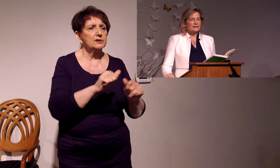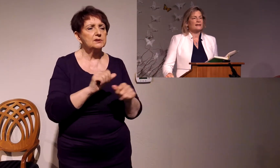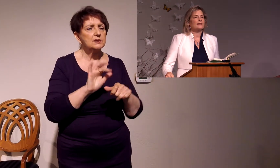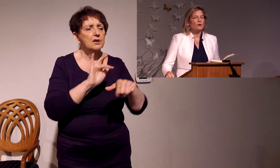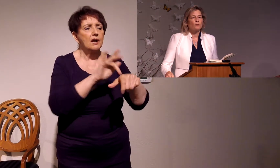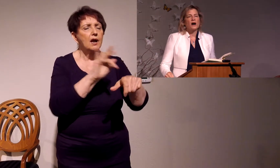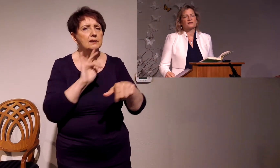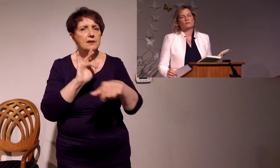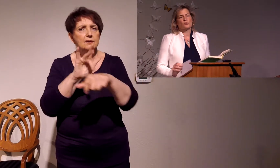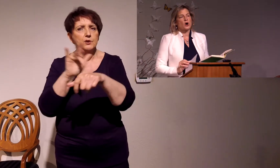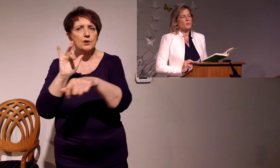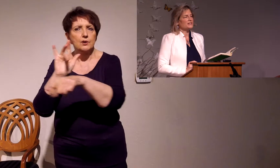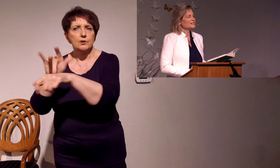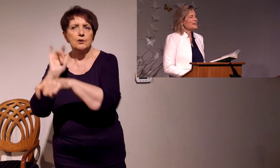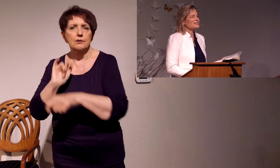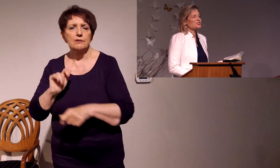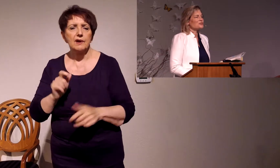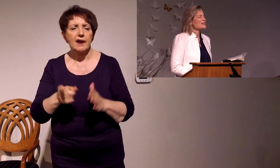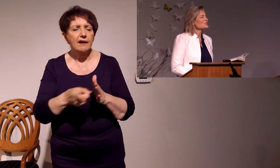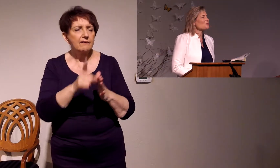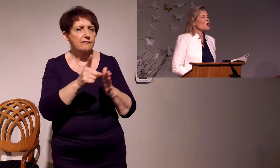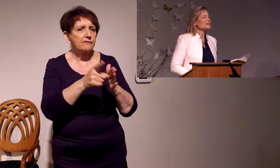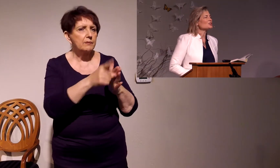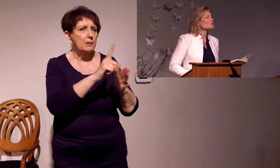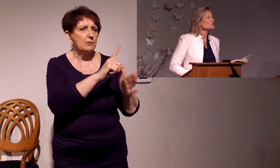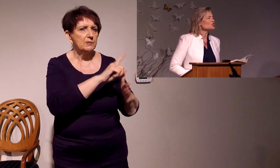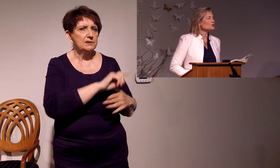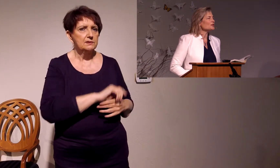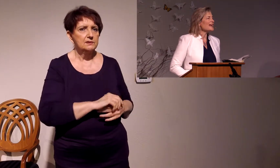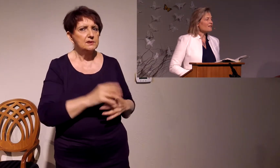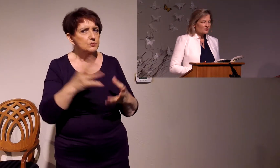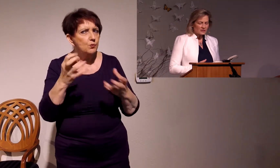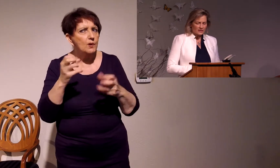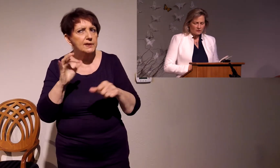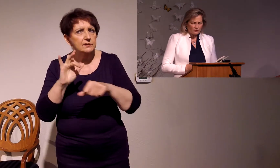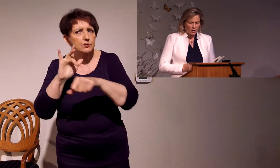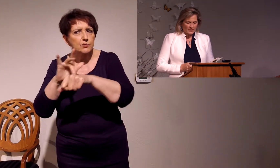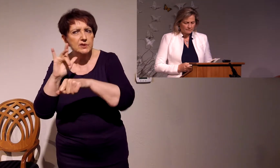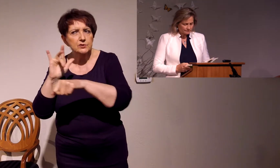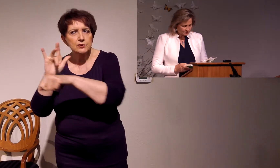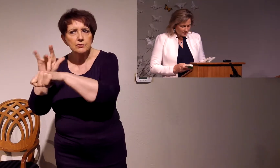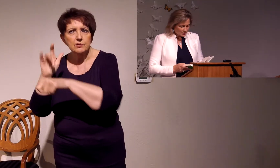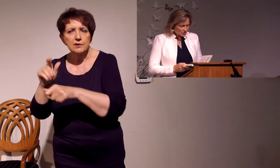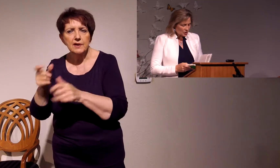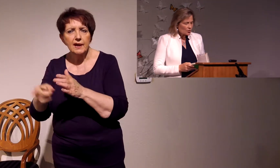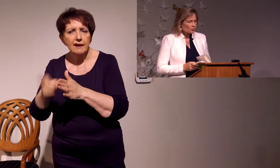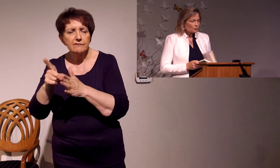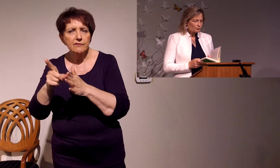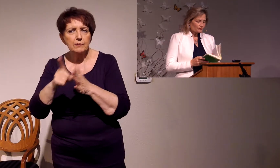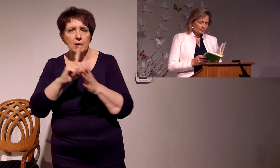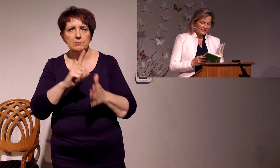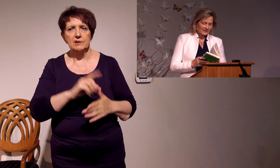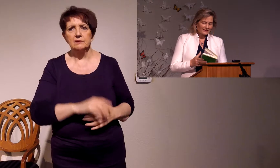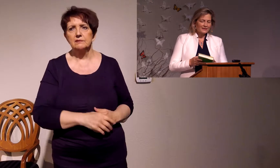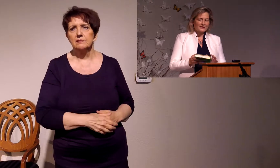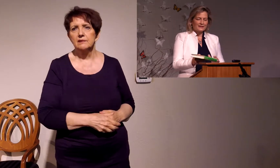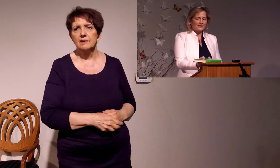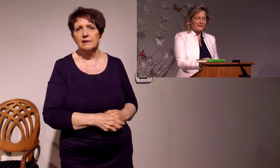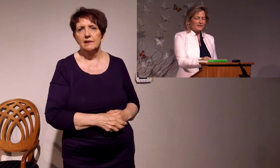every single possible moment. It's wanting to reach you in every single moment. So,